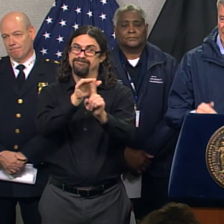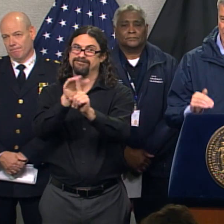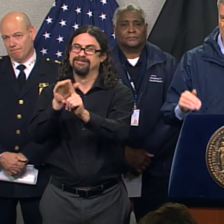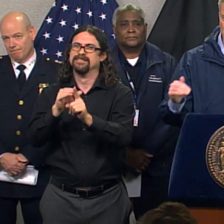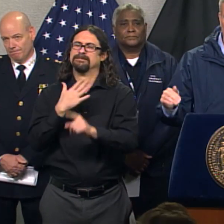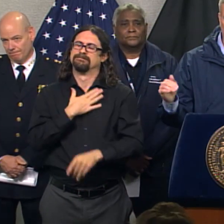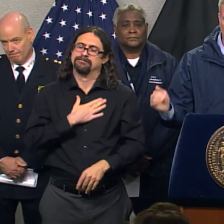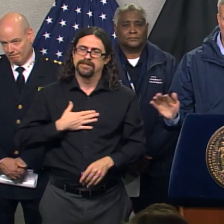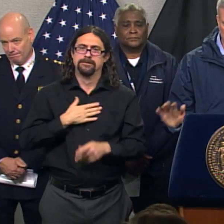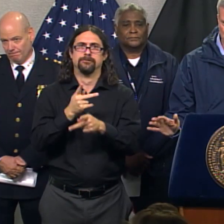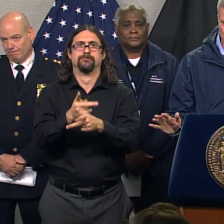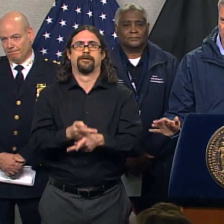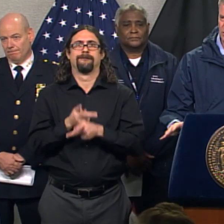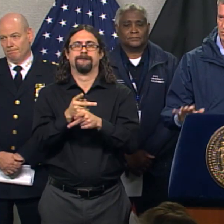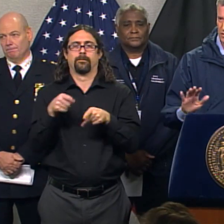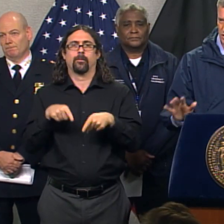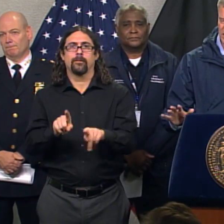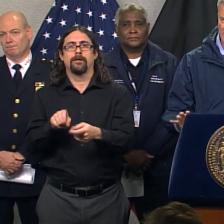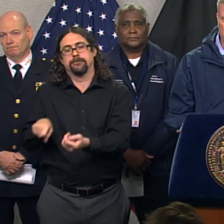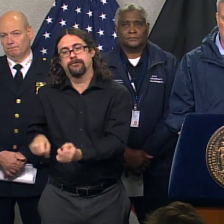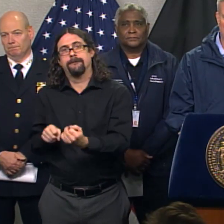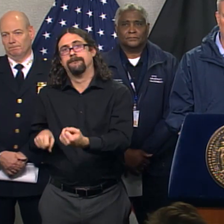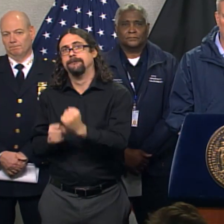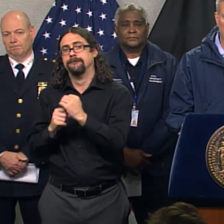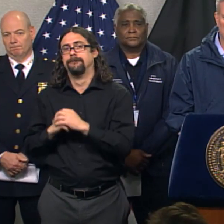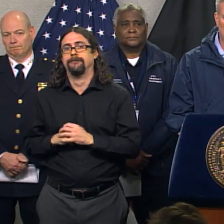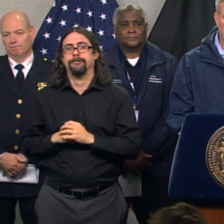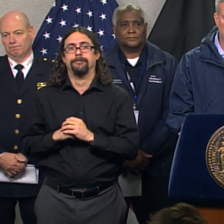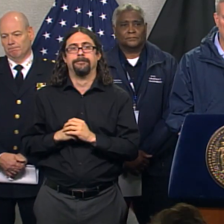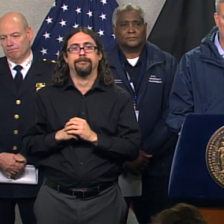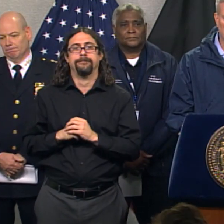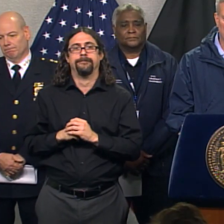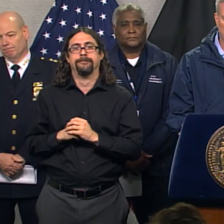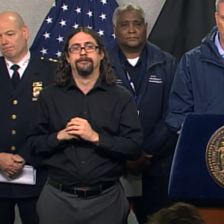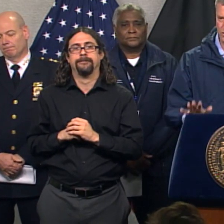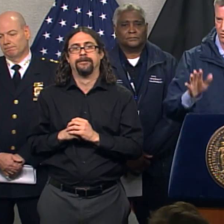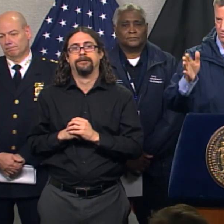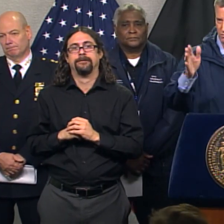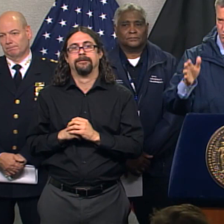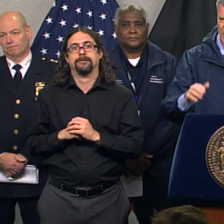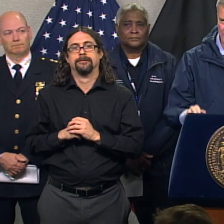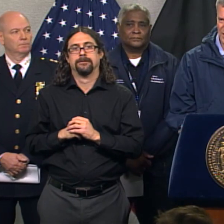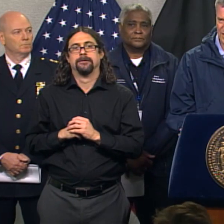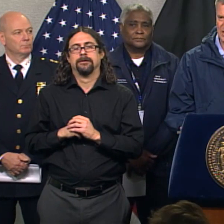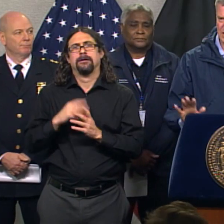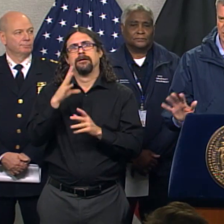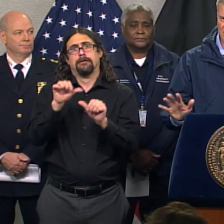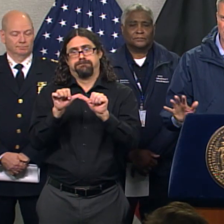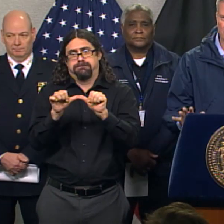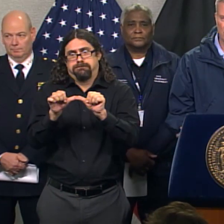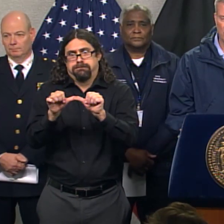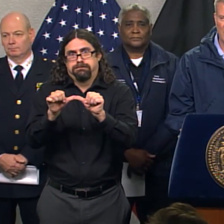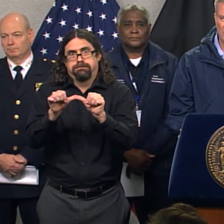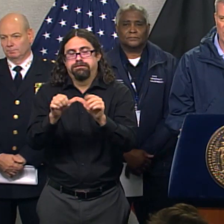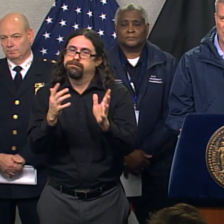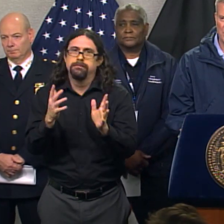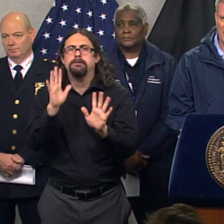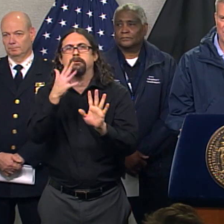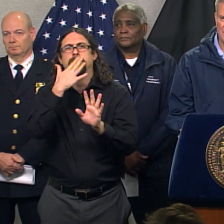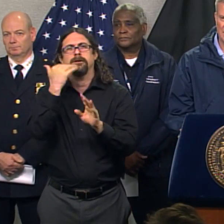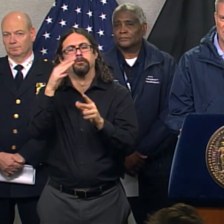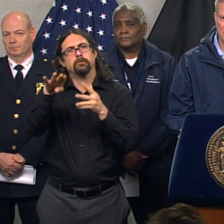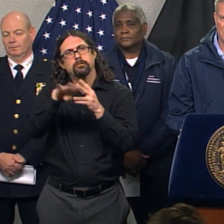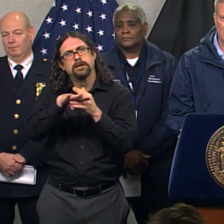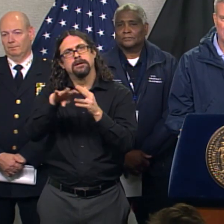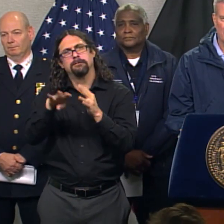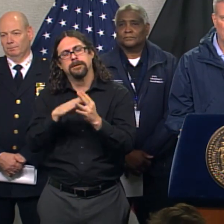you're not up to shoveling, don't shovel. Take breaks, all of those common sense rules. We don't know what happened in this case, but that's just a good reminder why people have to